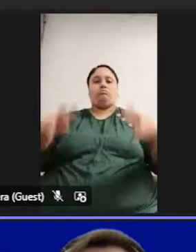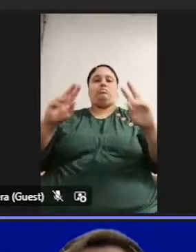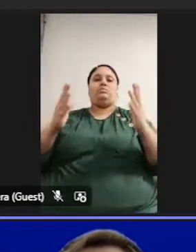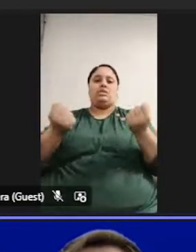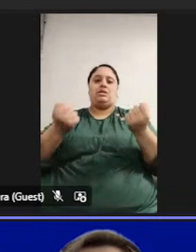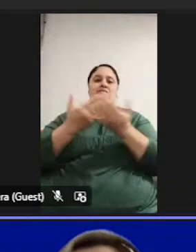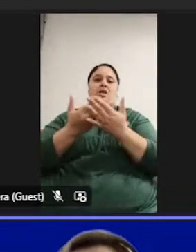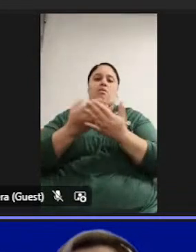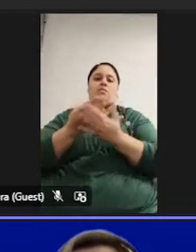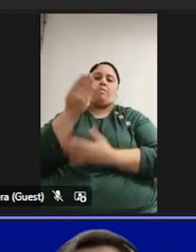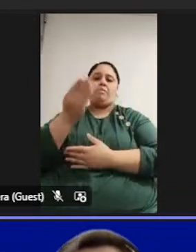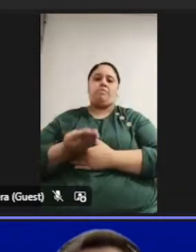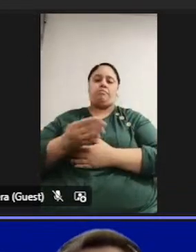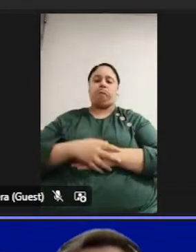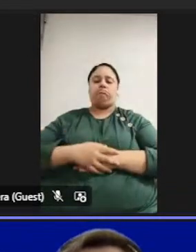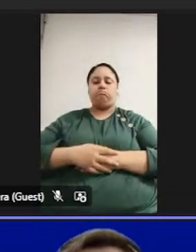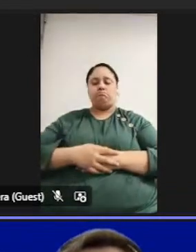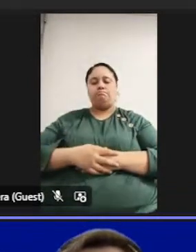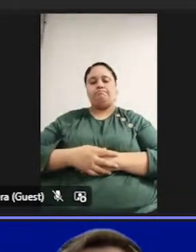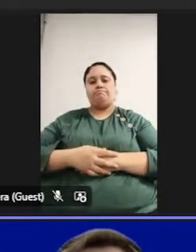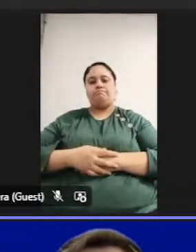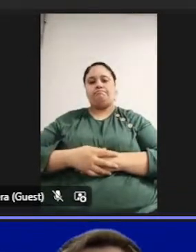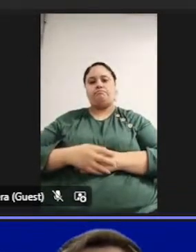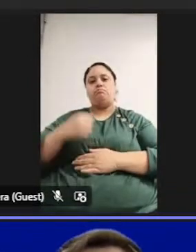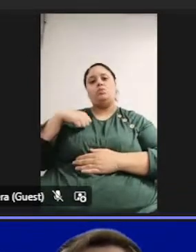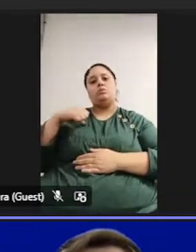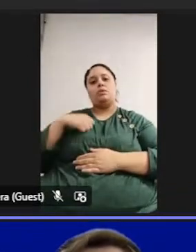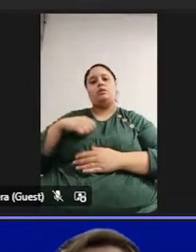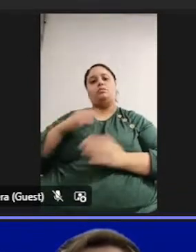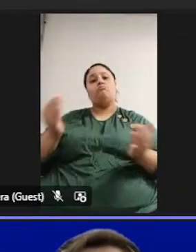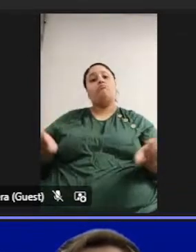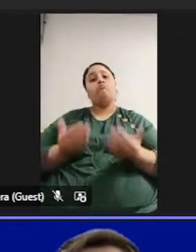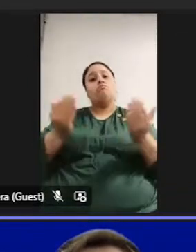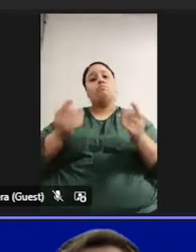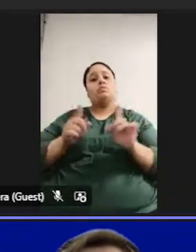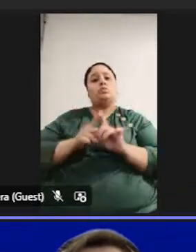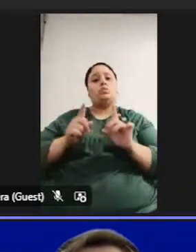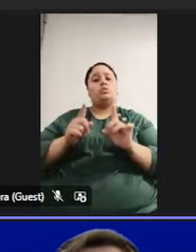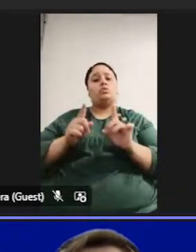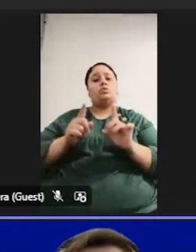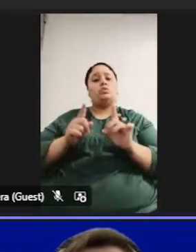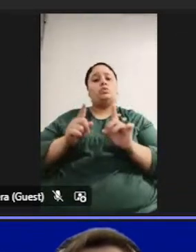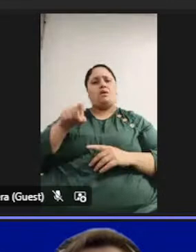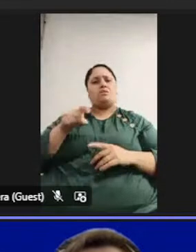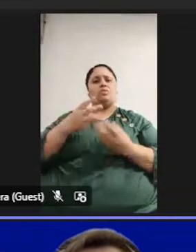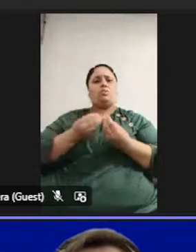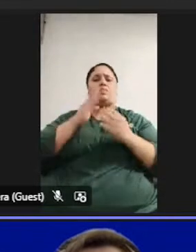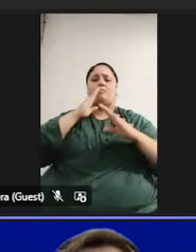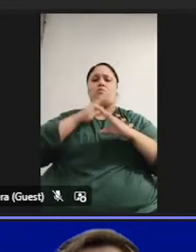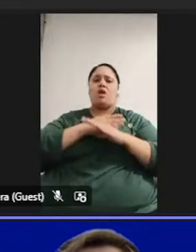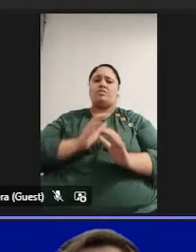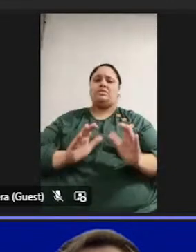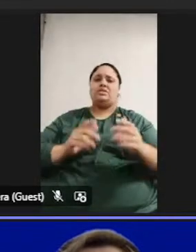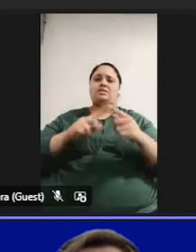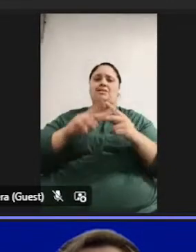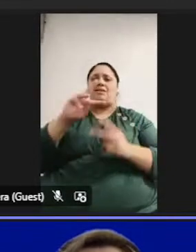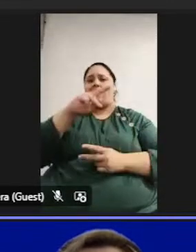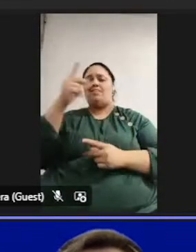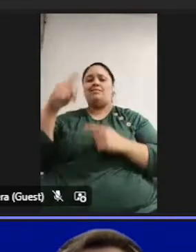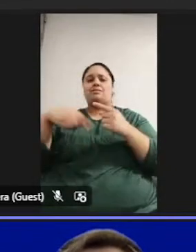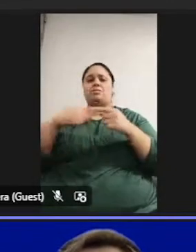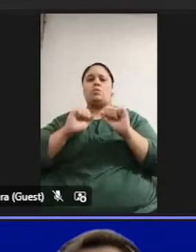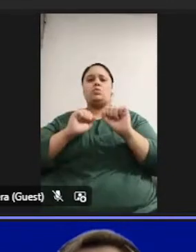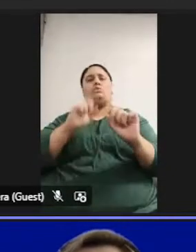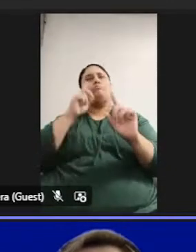place. Municipalities, we're encouraging also to be clear with the private sector and others around what their intentions are.